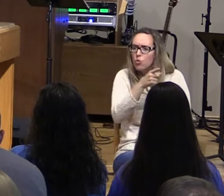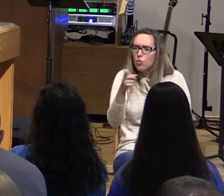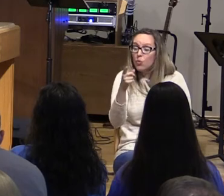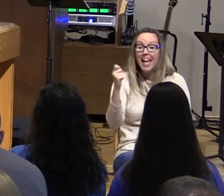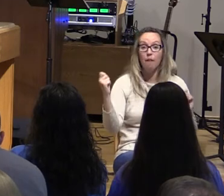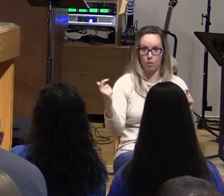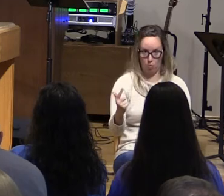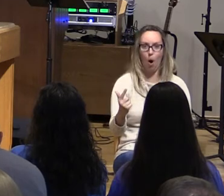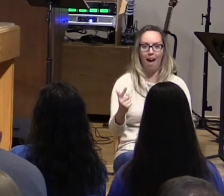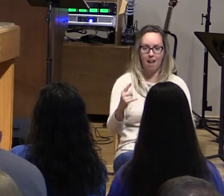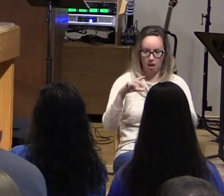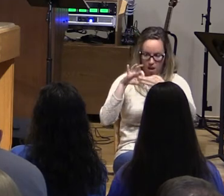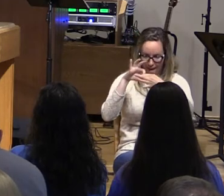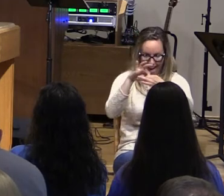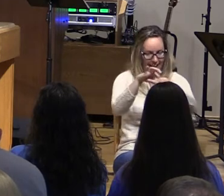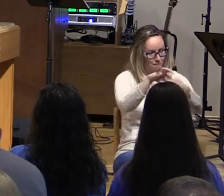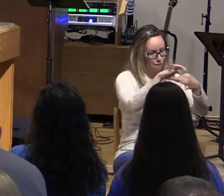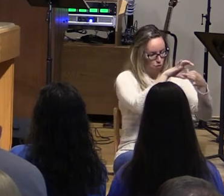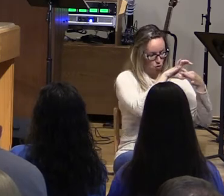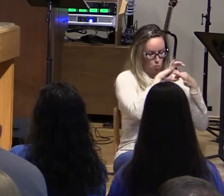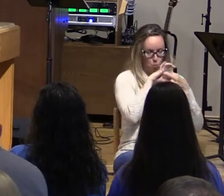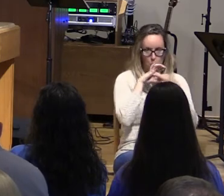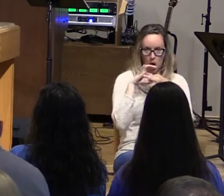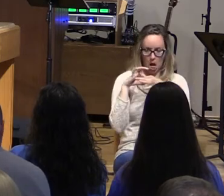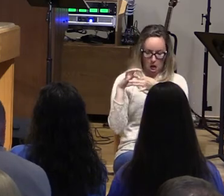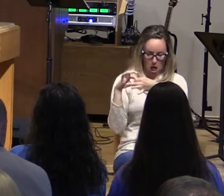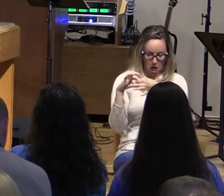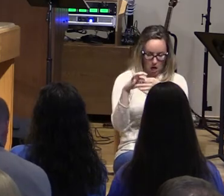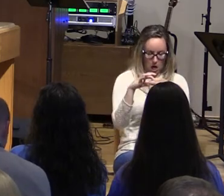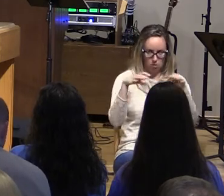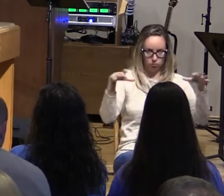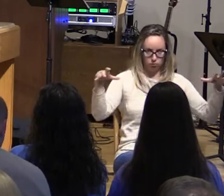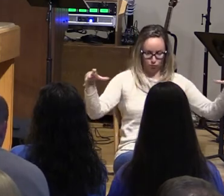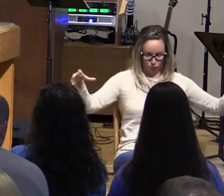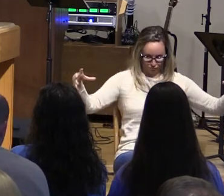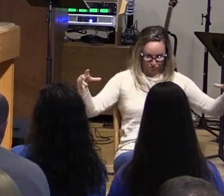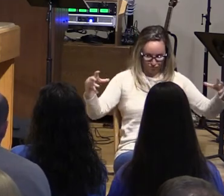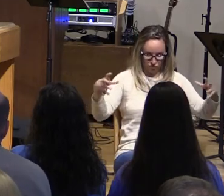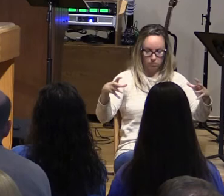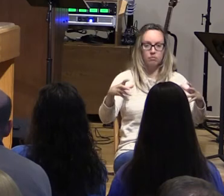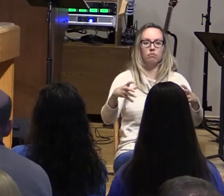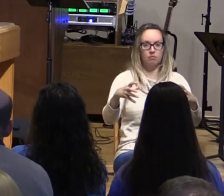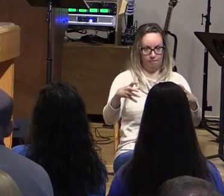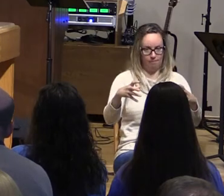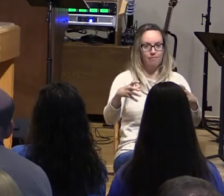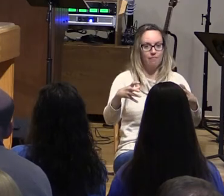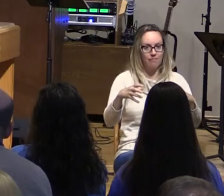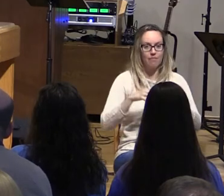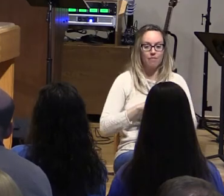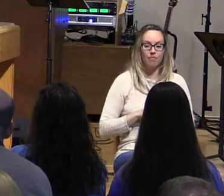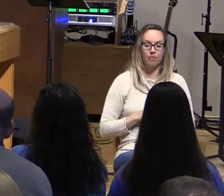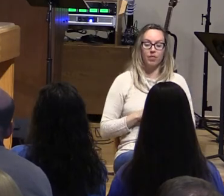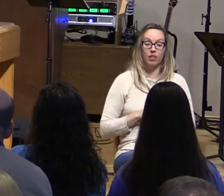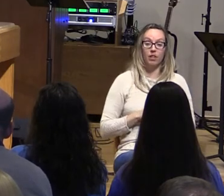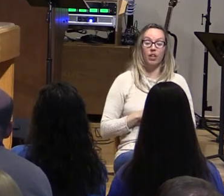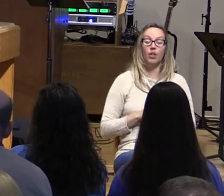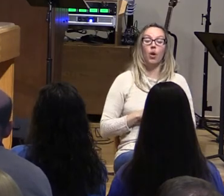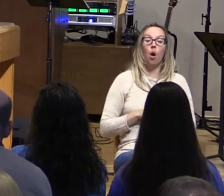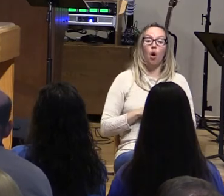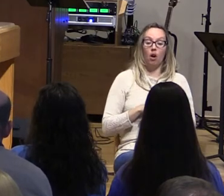everyone, every single person. And when we start taking this beautiful gift of